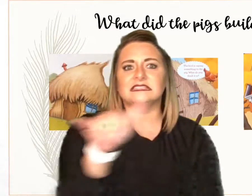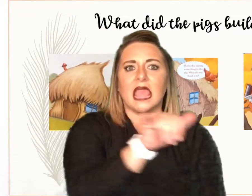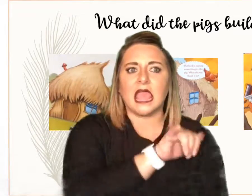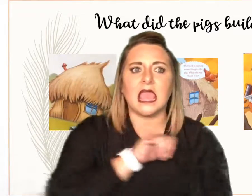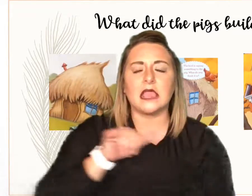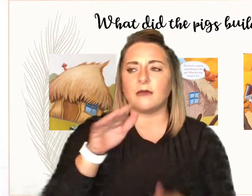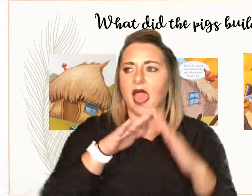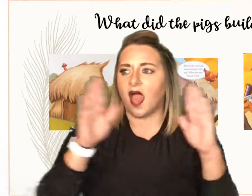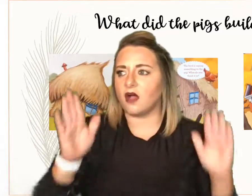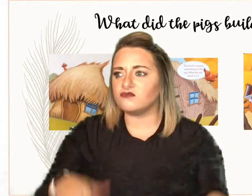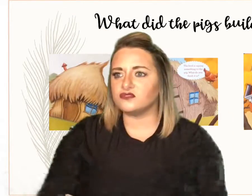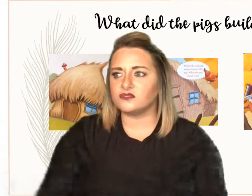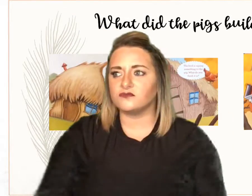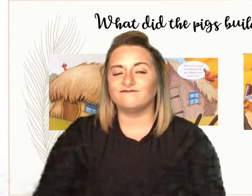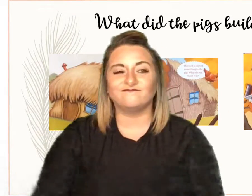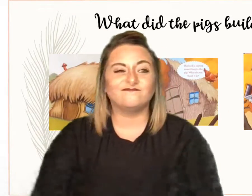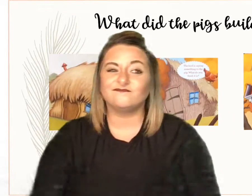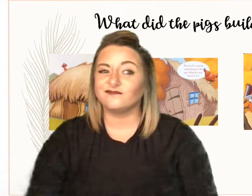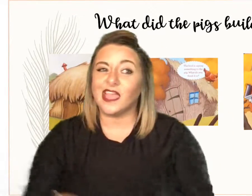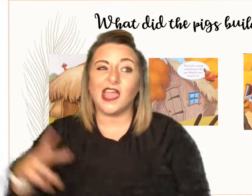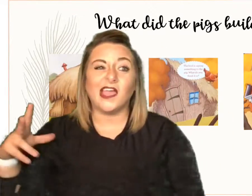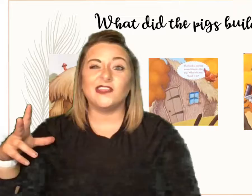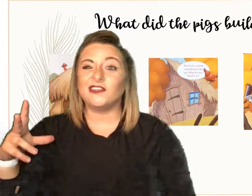build the same house?